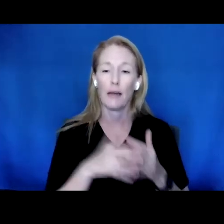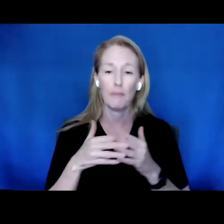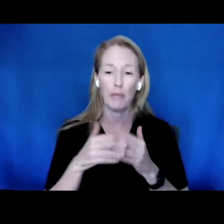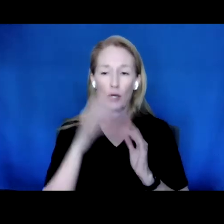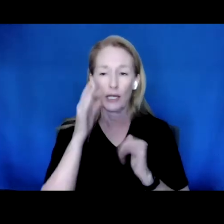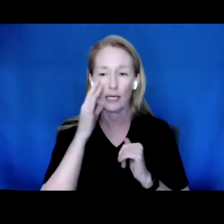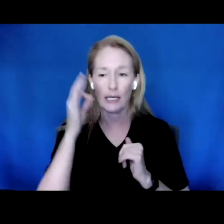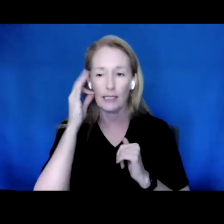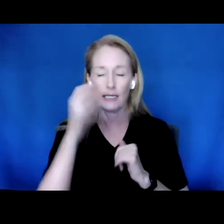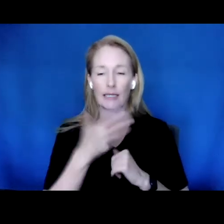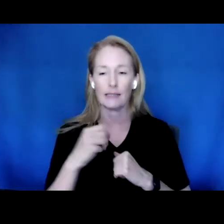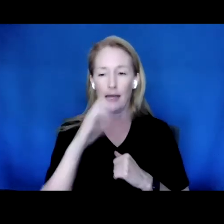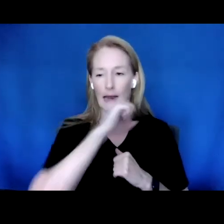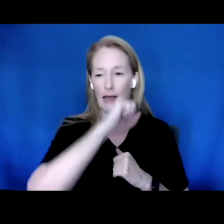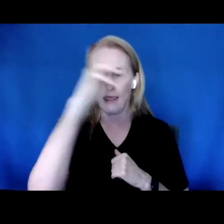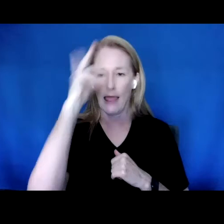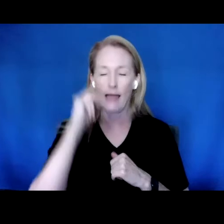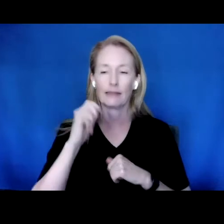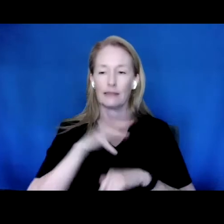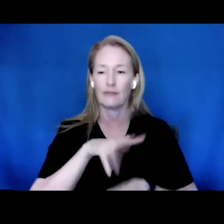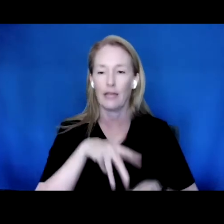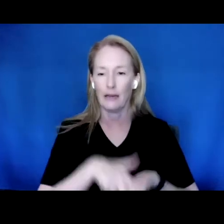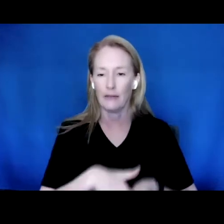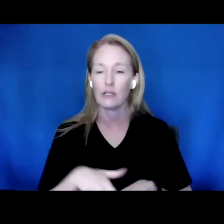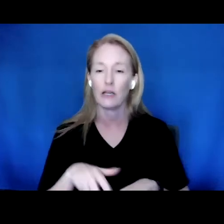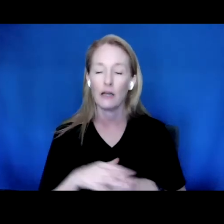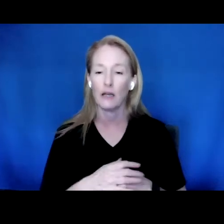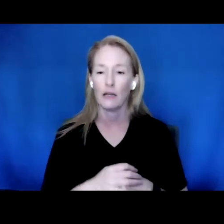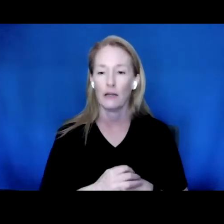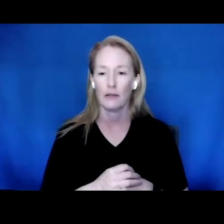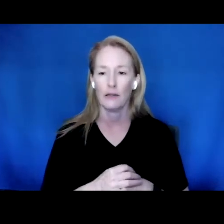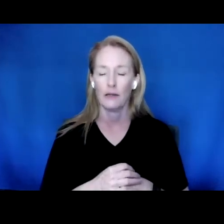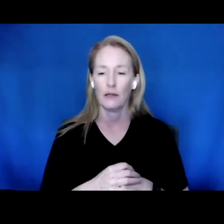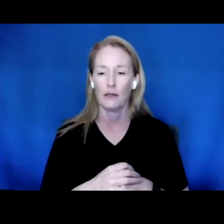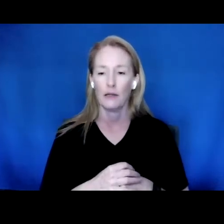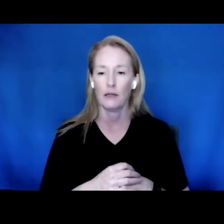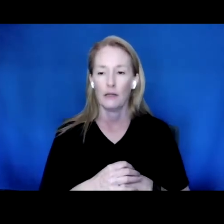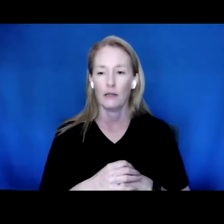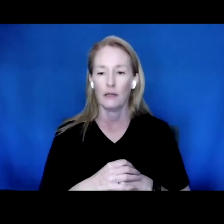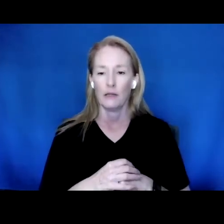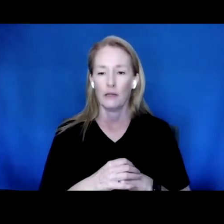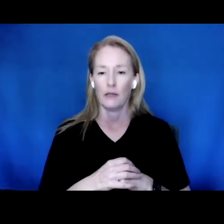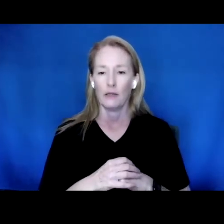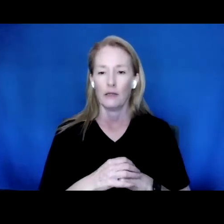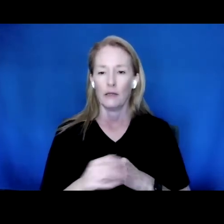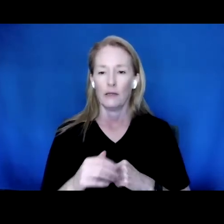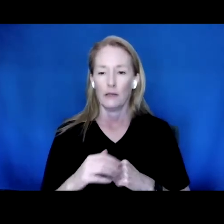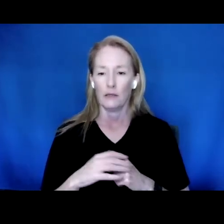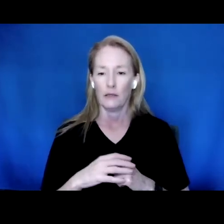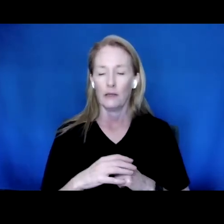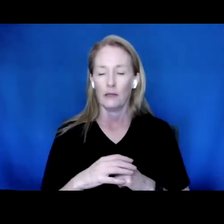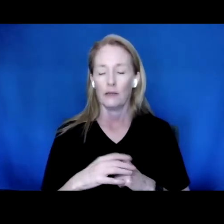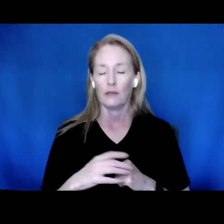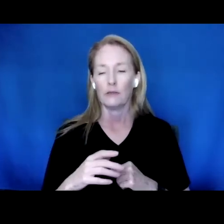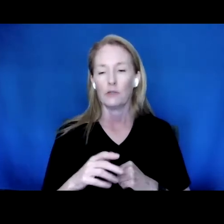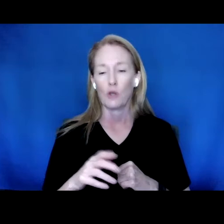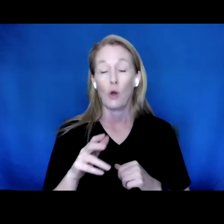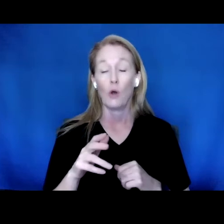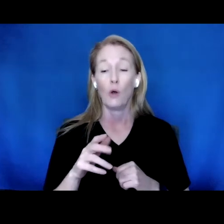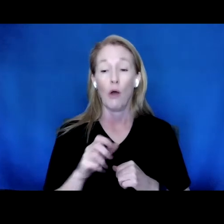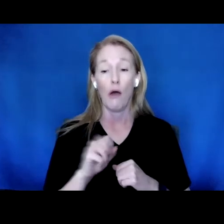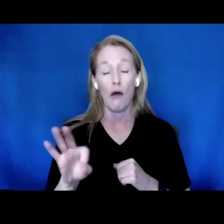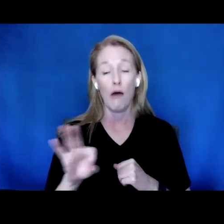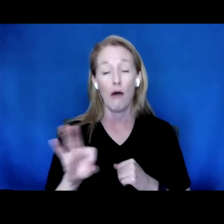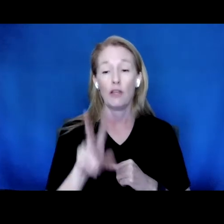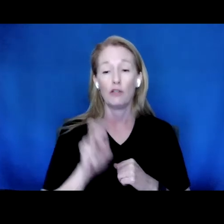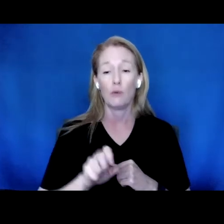was 6 per 1,000 live births and fetal deaths. And of the 292 deaths, 150